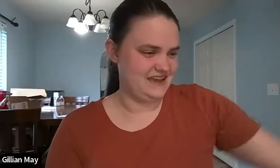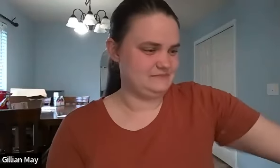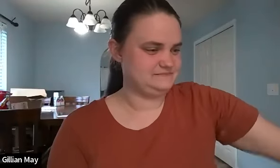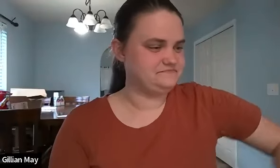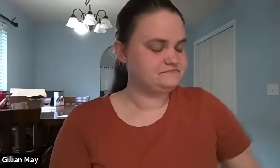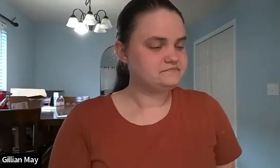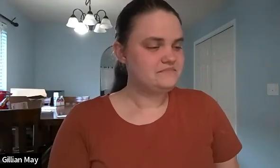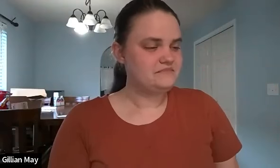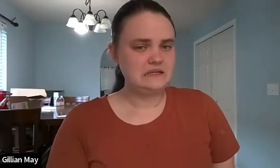Okay.